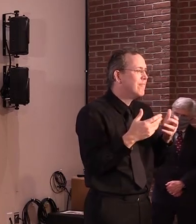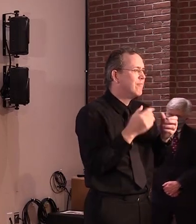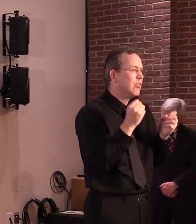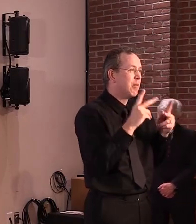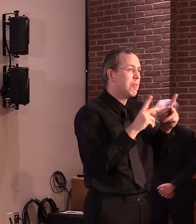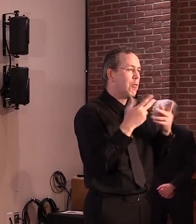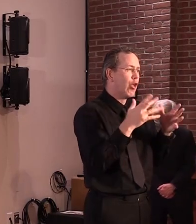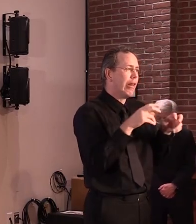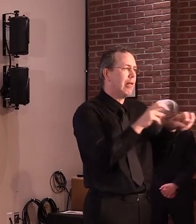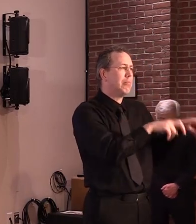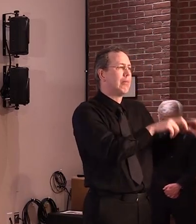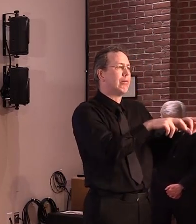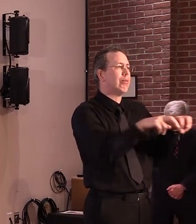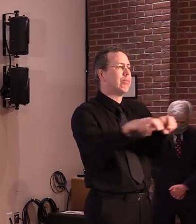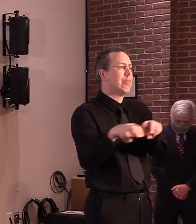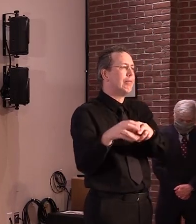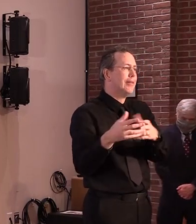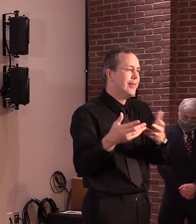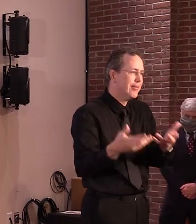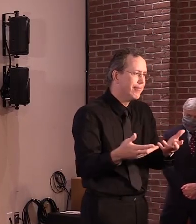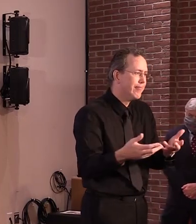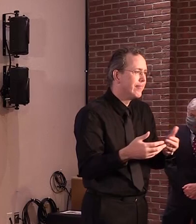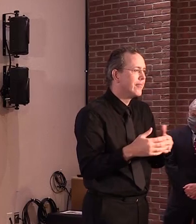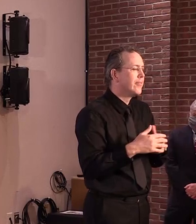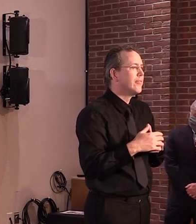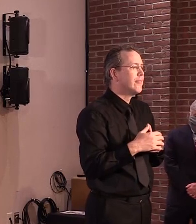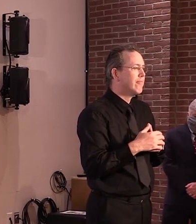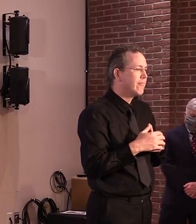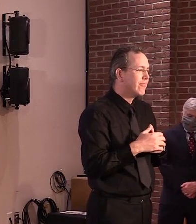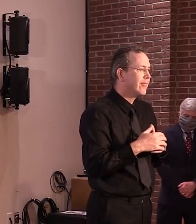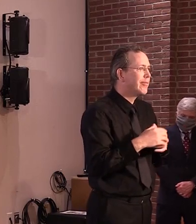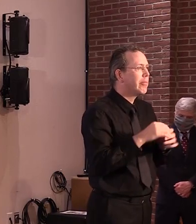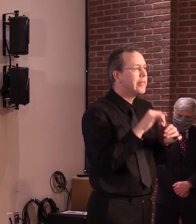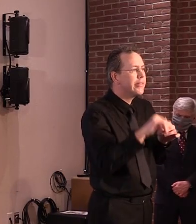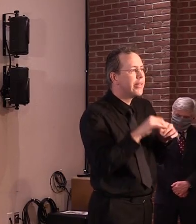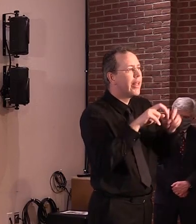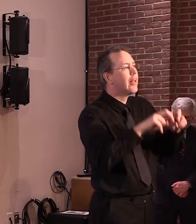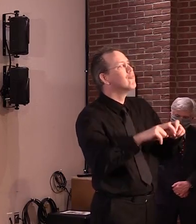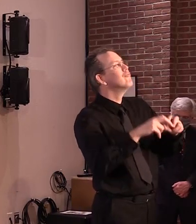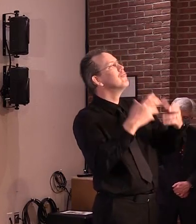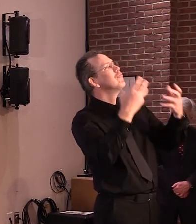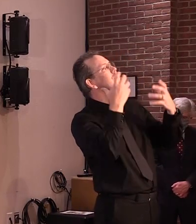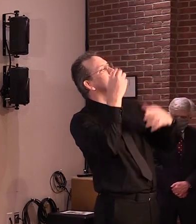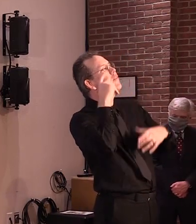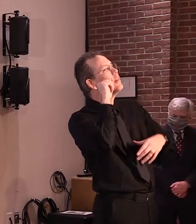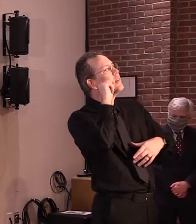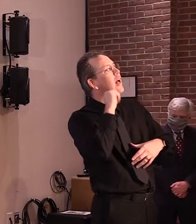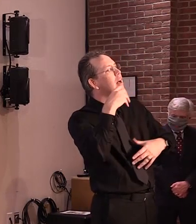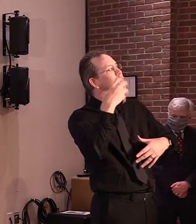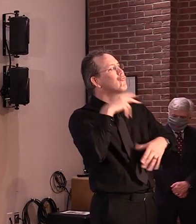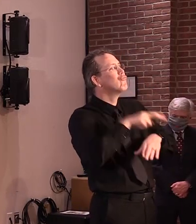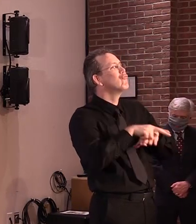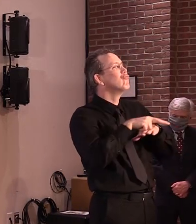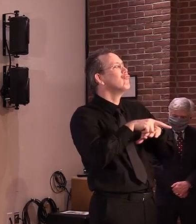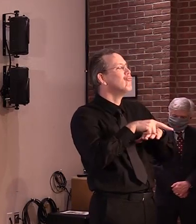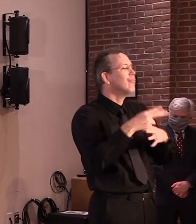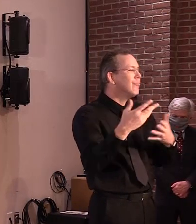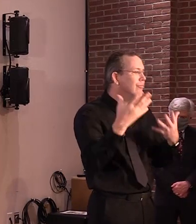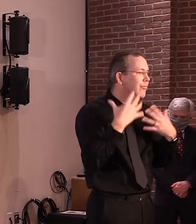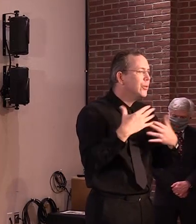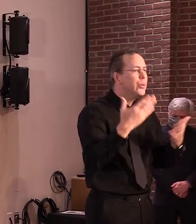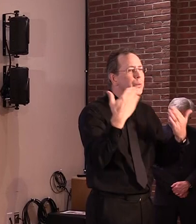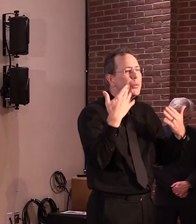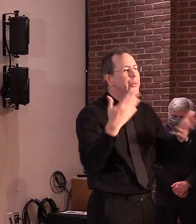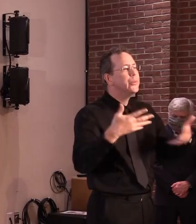area end up being there seeking some respite from the sun and the heat and wanting to be near the